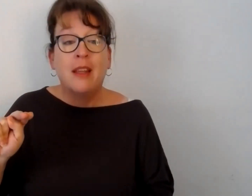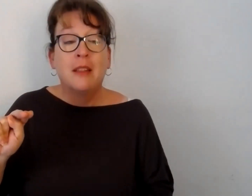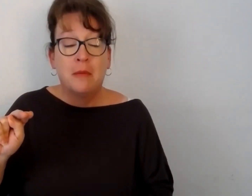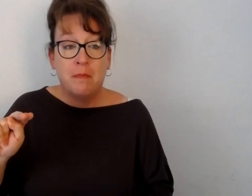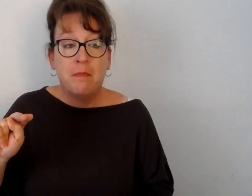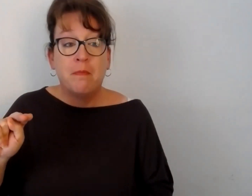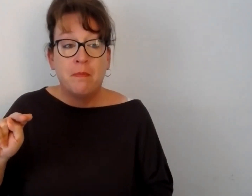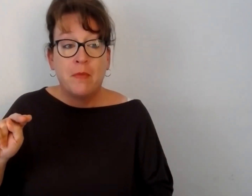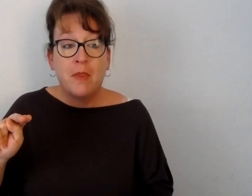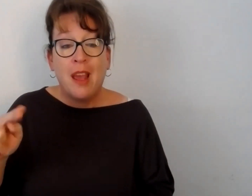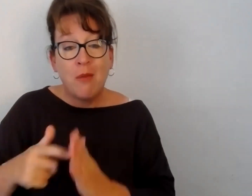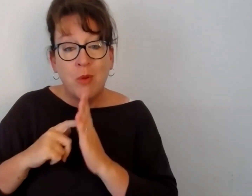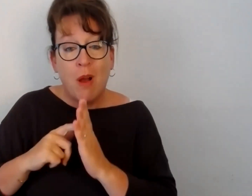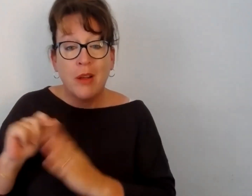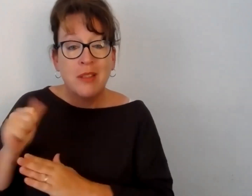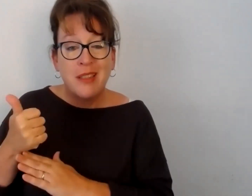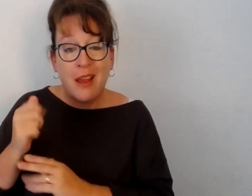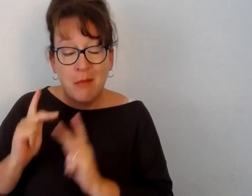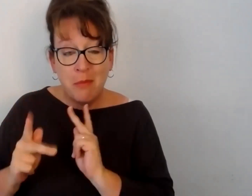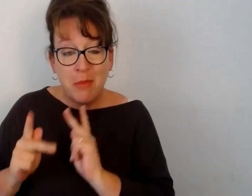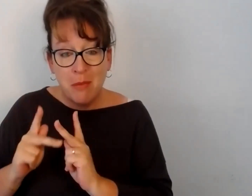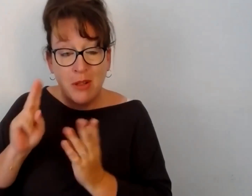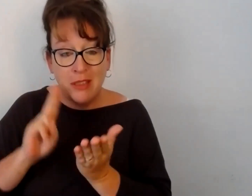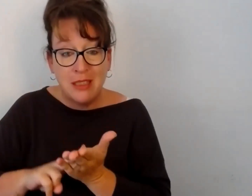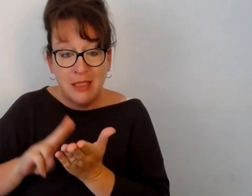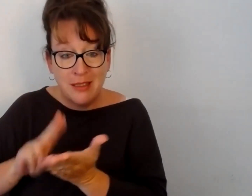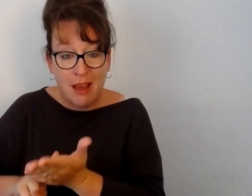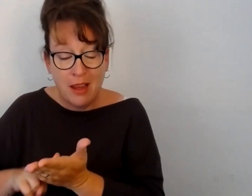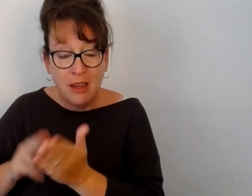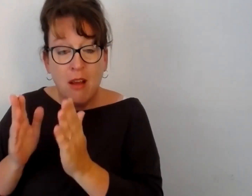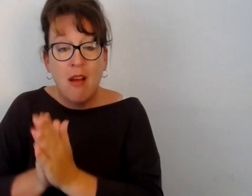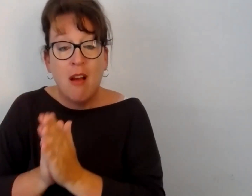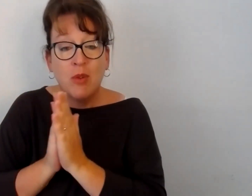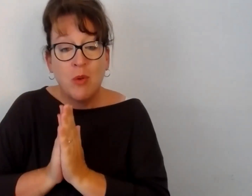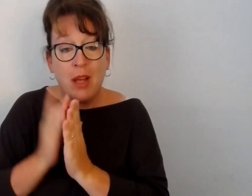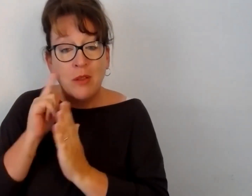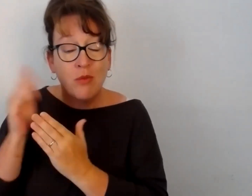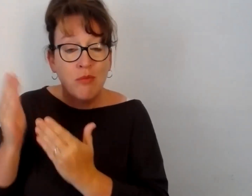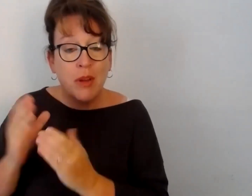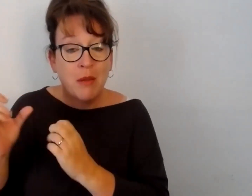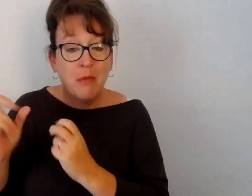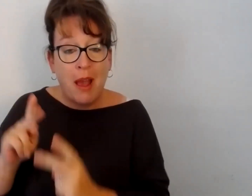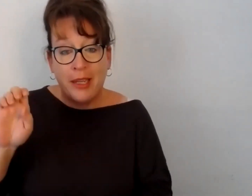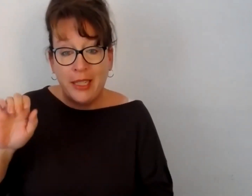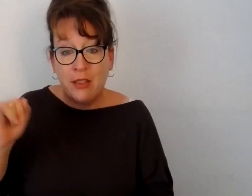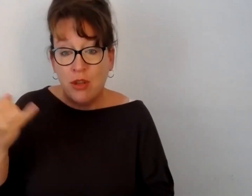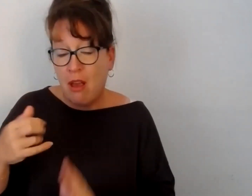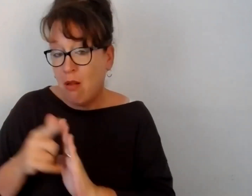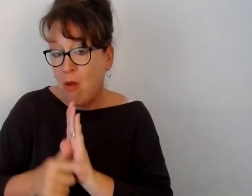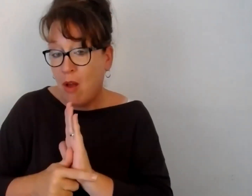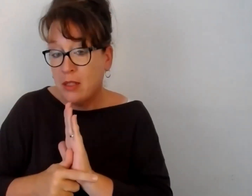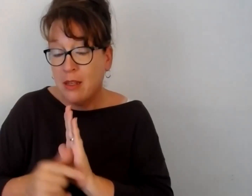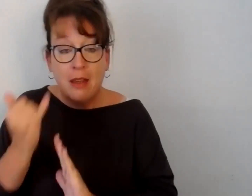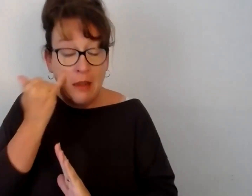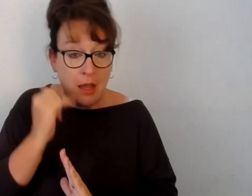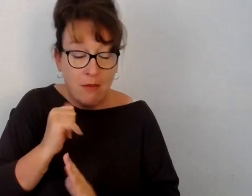10 people to sign and request that they be restored or with that designation, or even if they didn't have it before, if they think